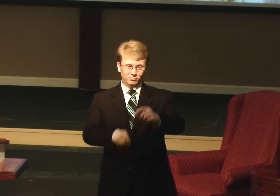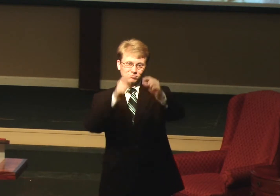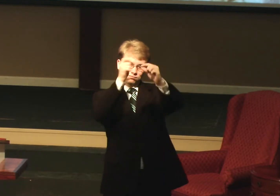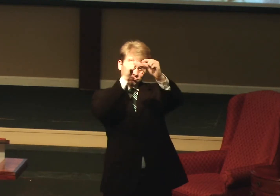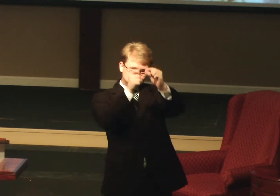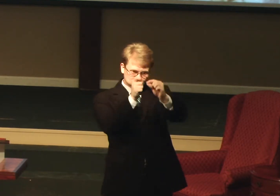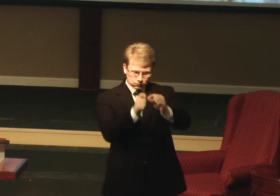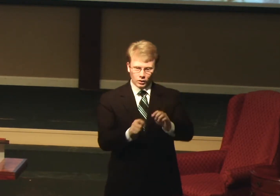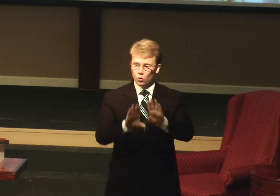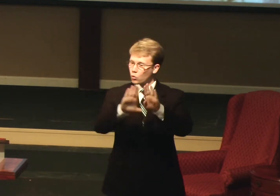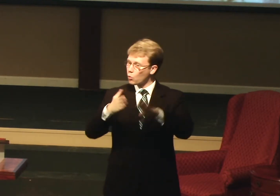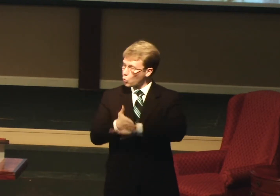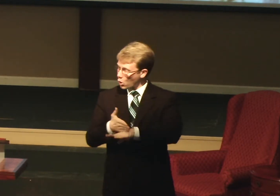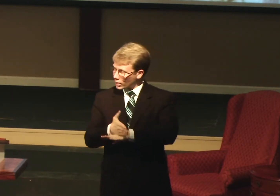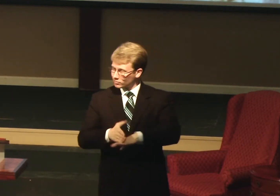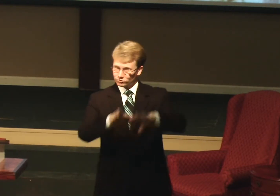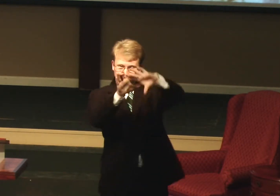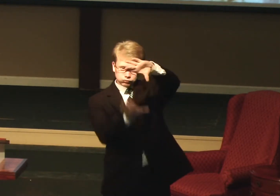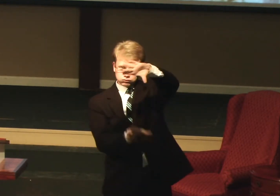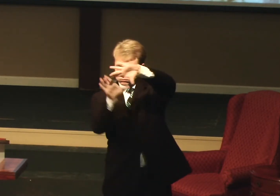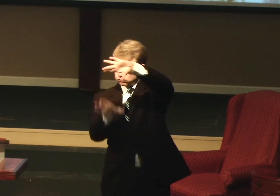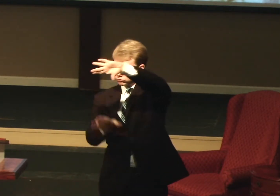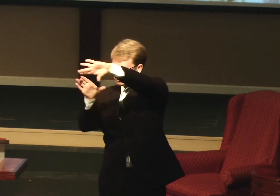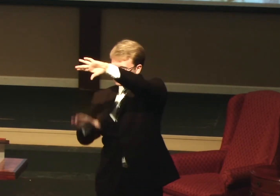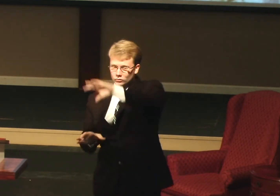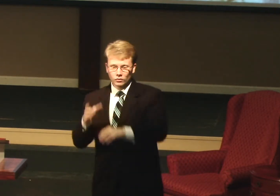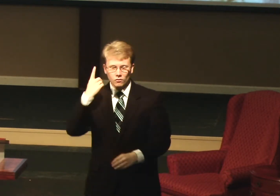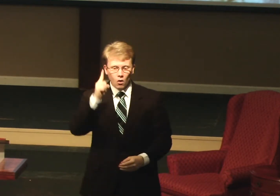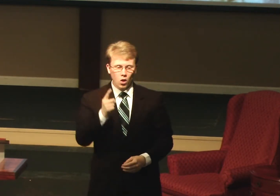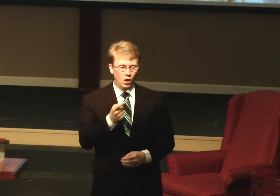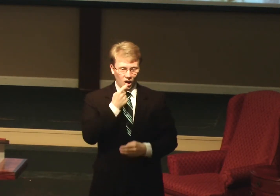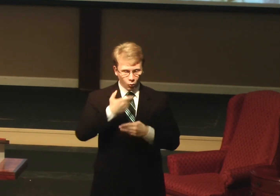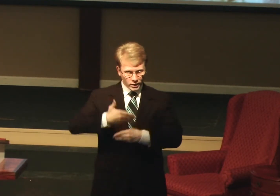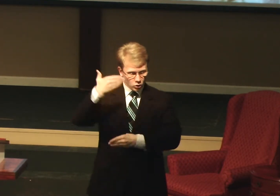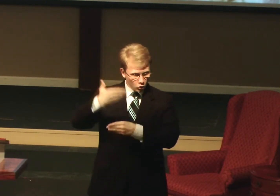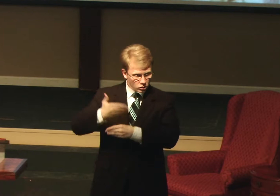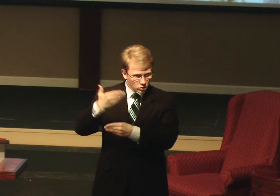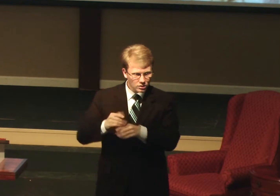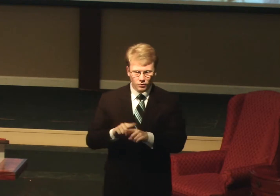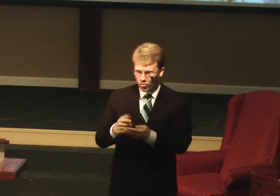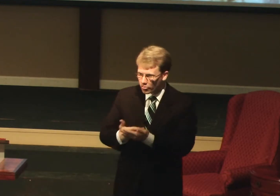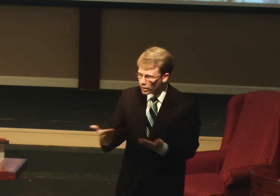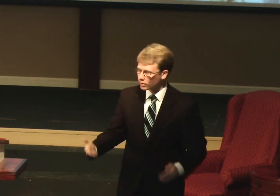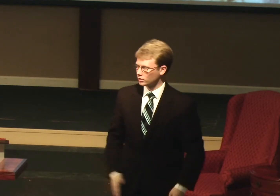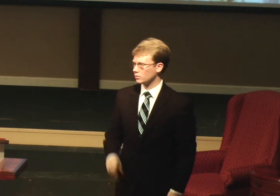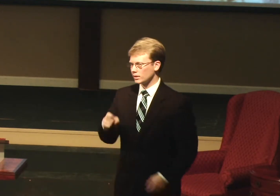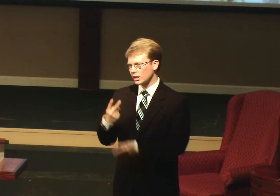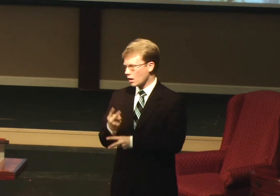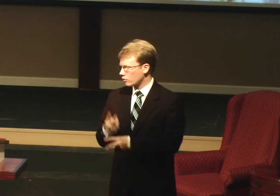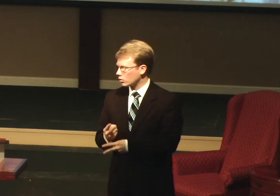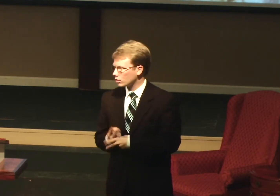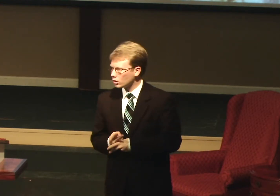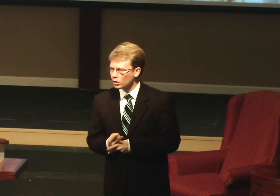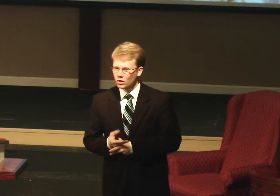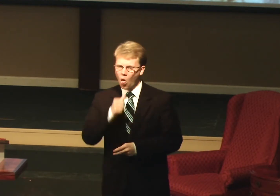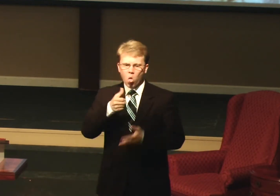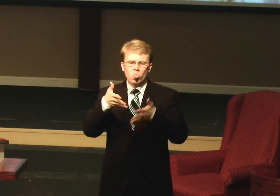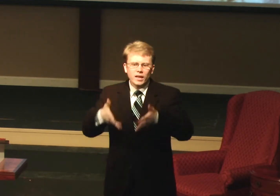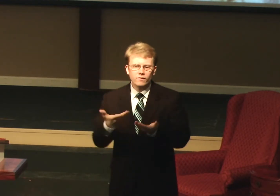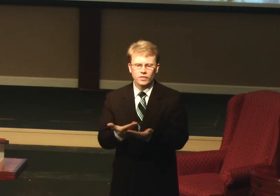So a lot of times they'll take wood and they'll board up everything, the windows and all of that has to be boarded up. You try to